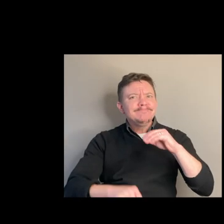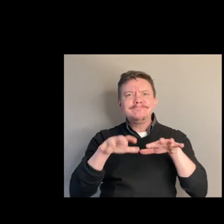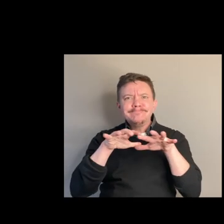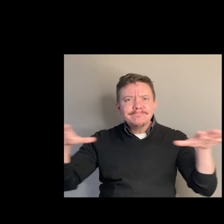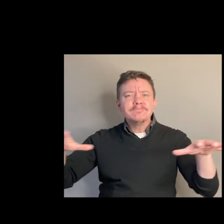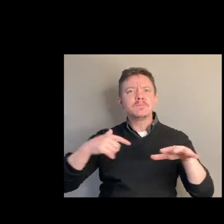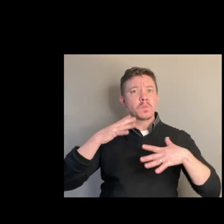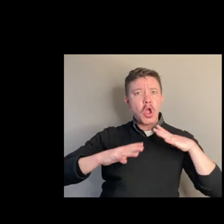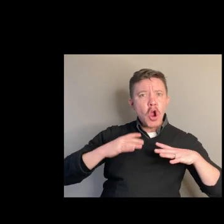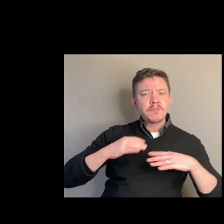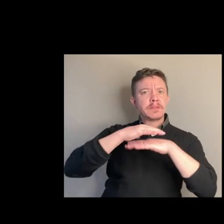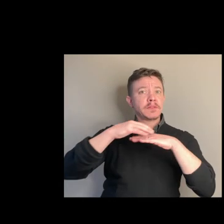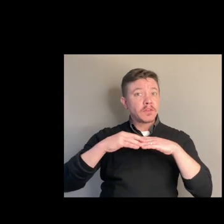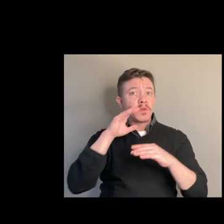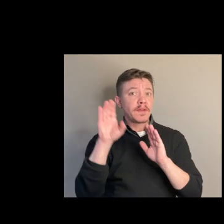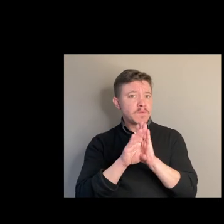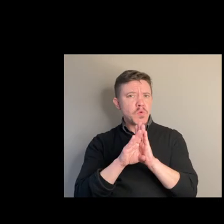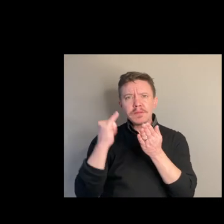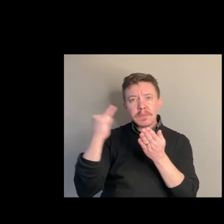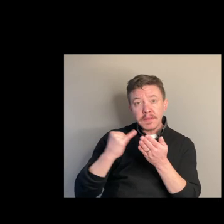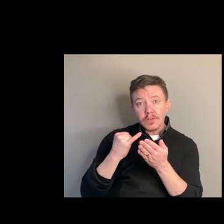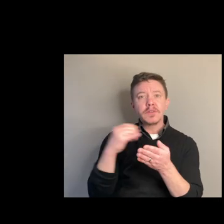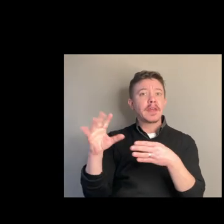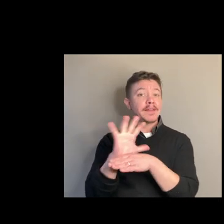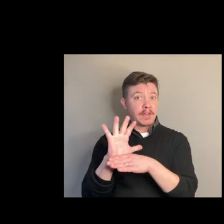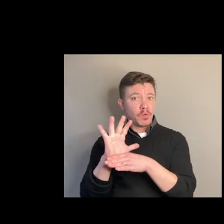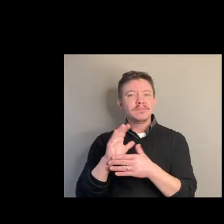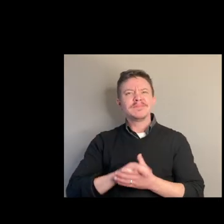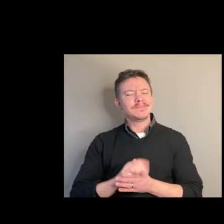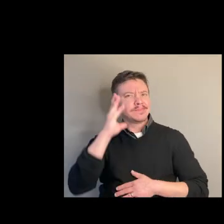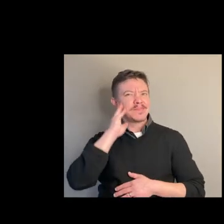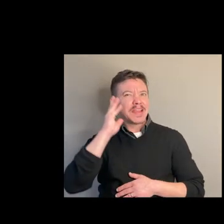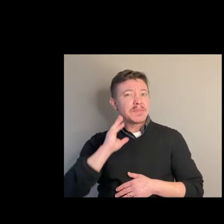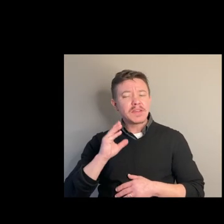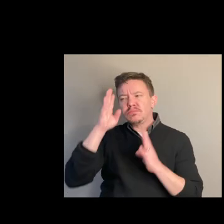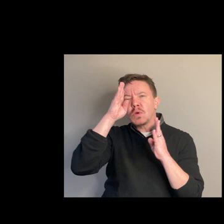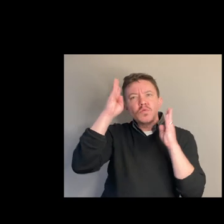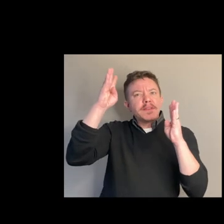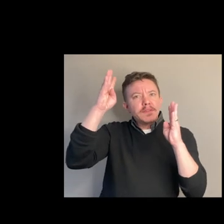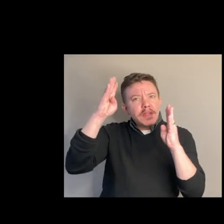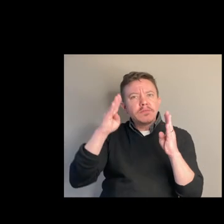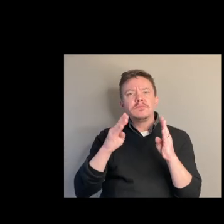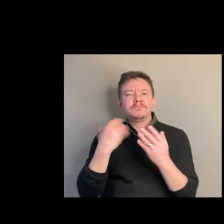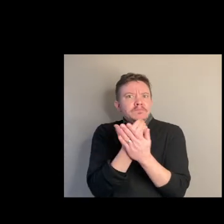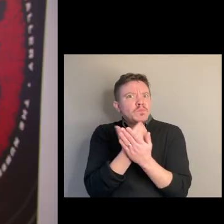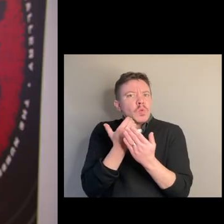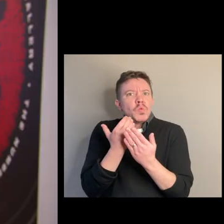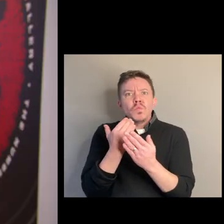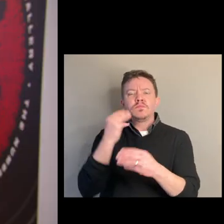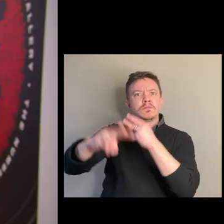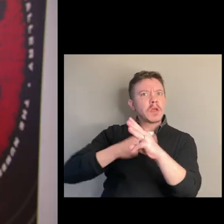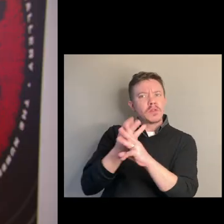of garments, textiles, photographs, sketches, and video, and experience the creativity, ingenuity,